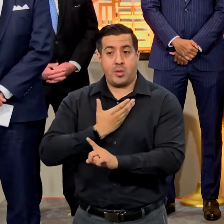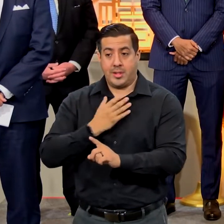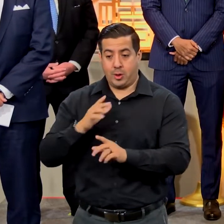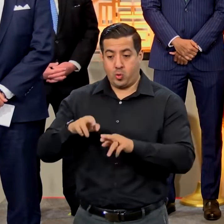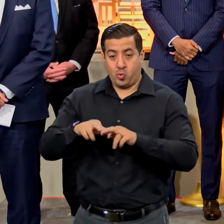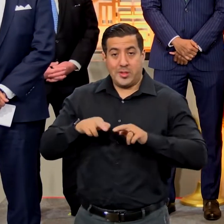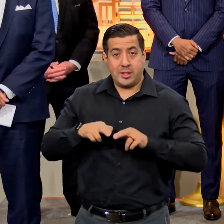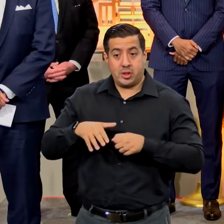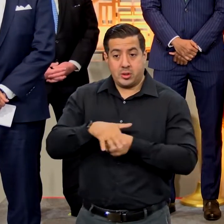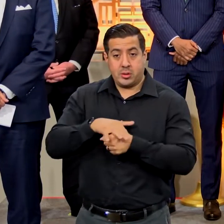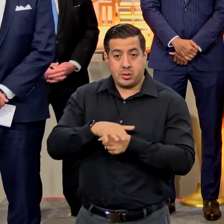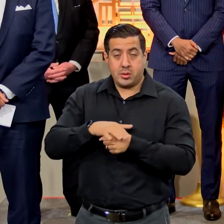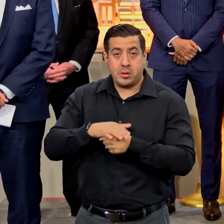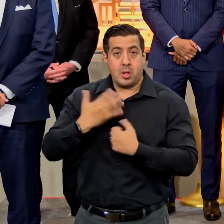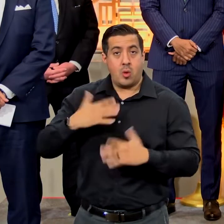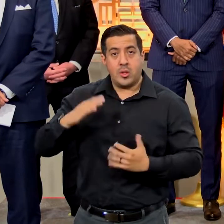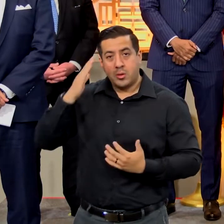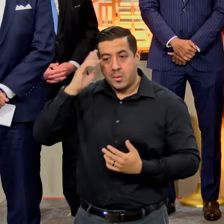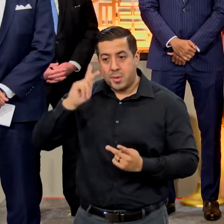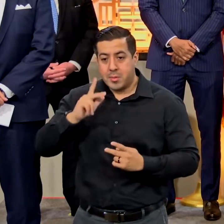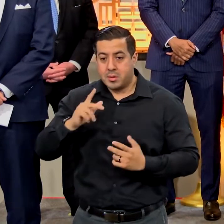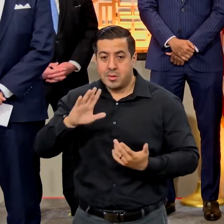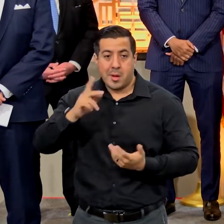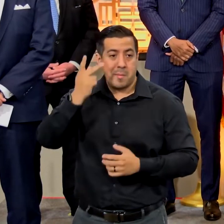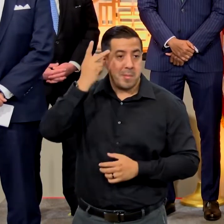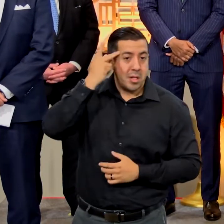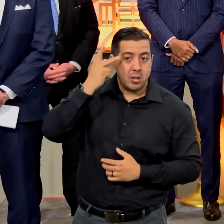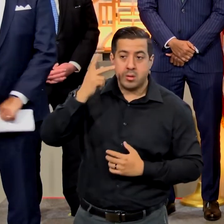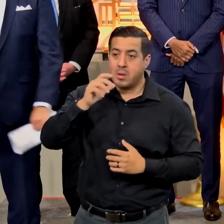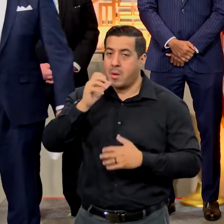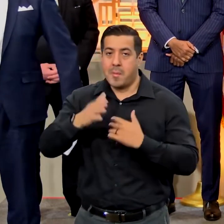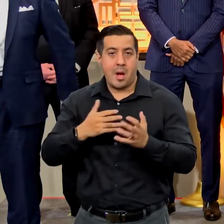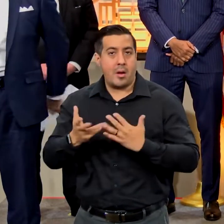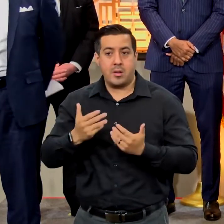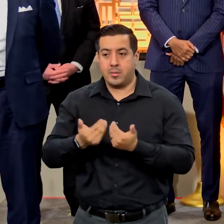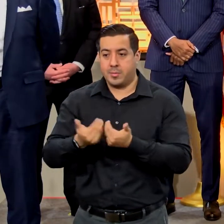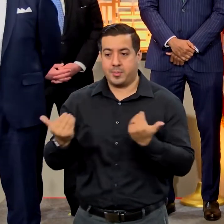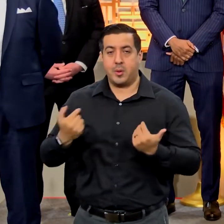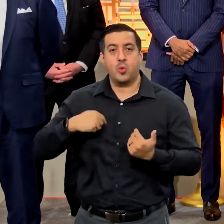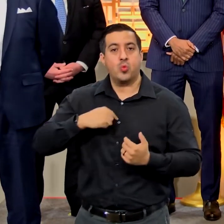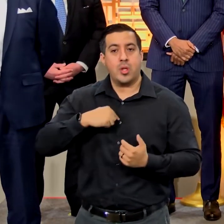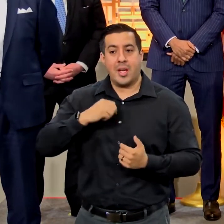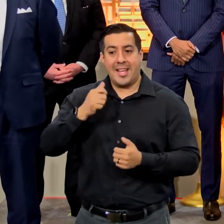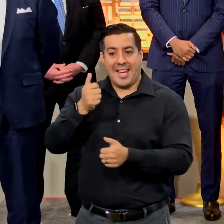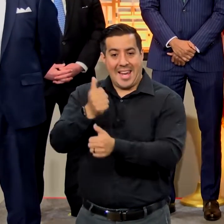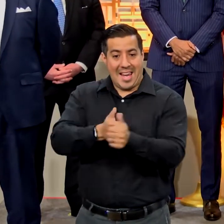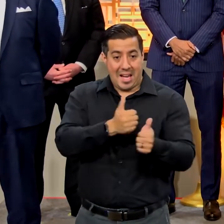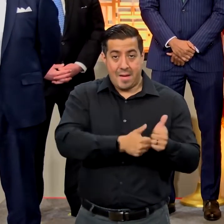region knows no geographical or political boundaries. It affects every community